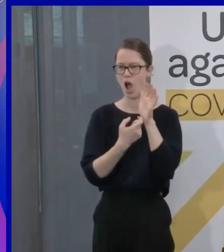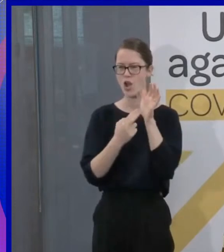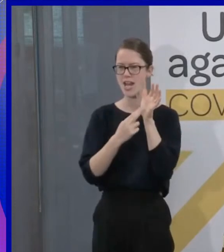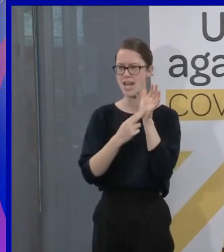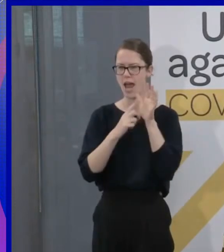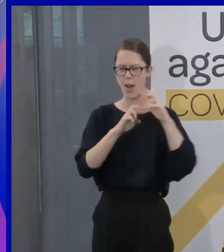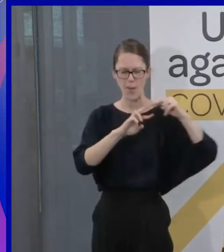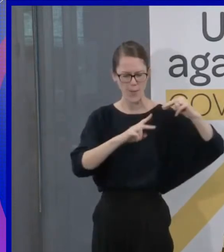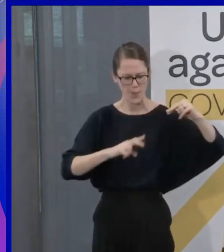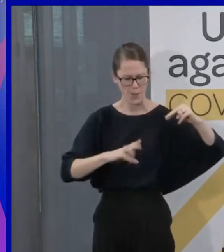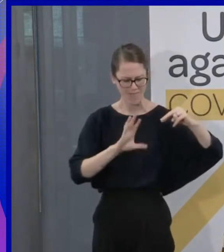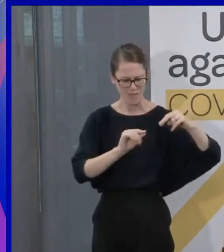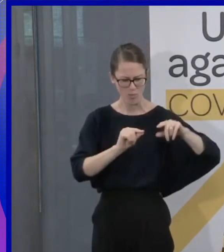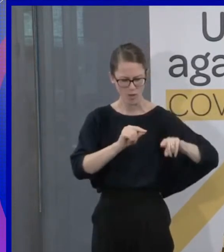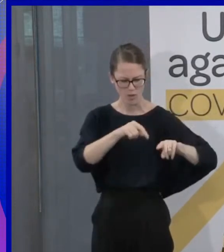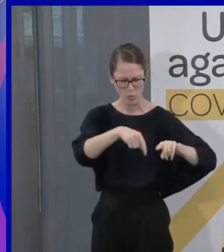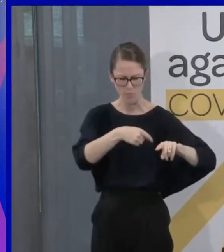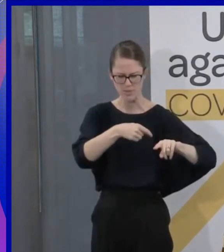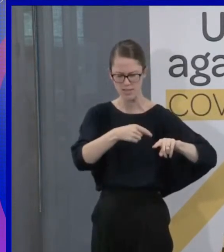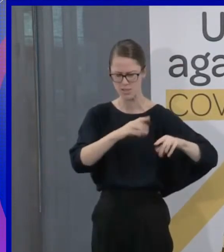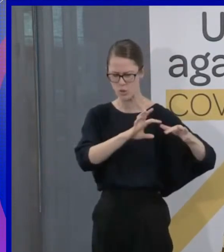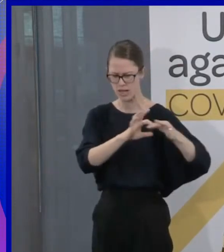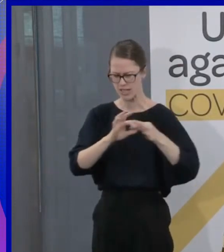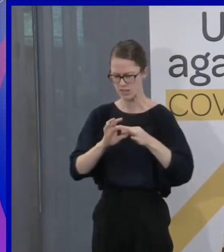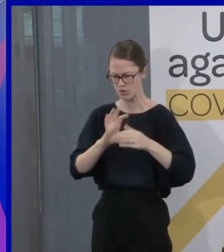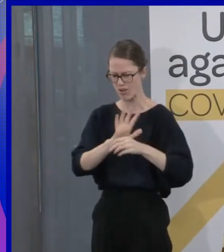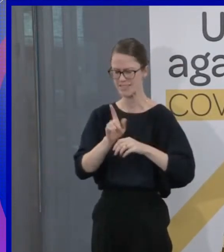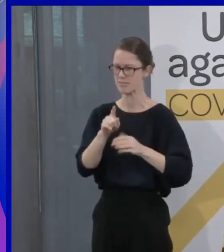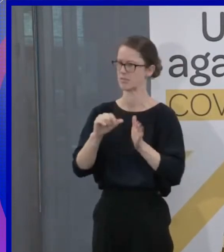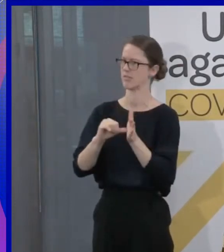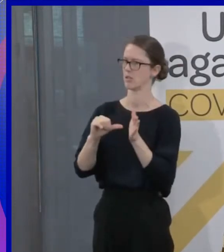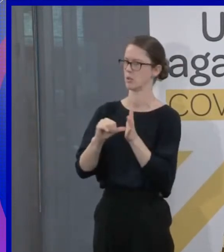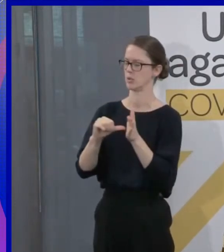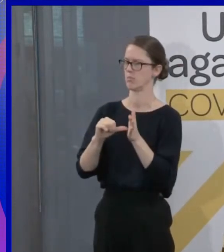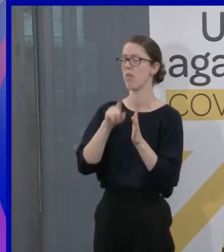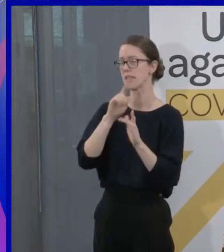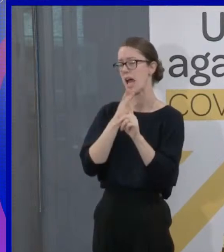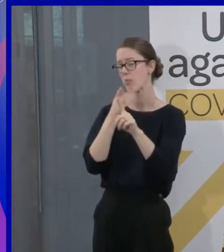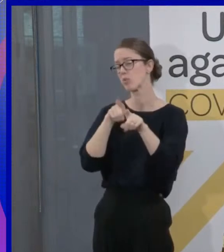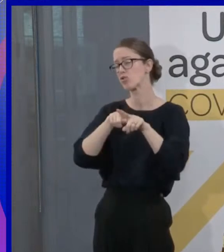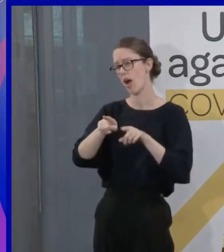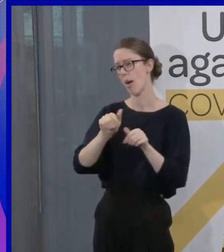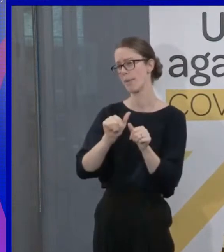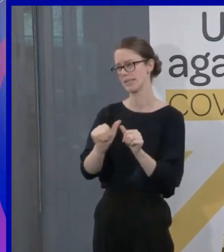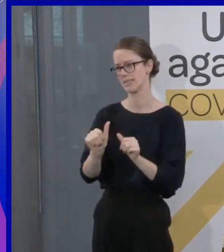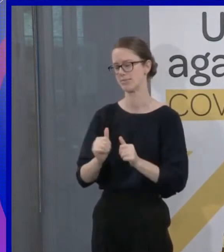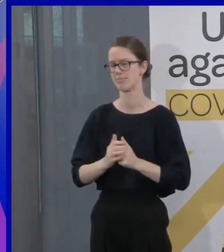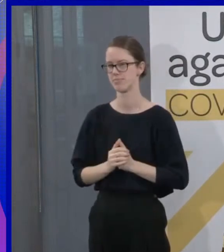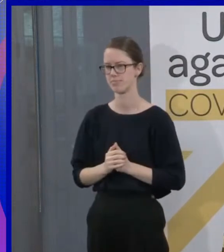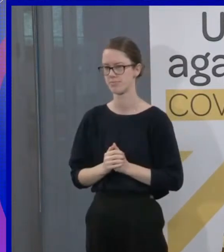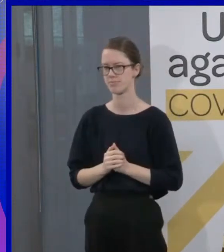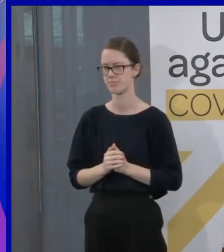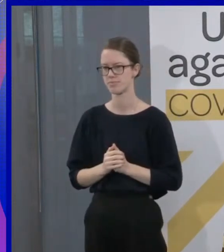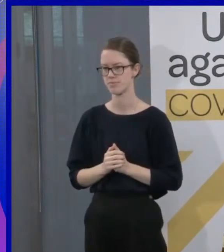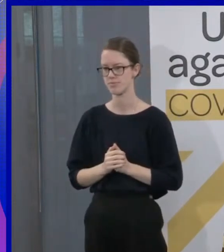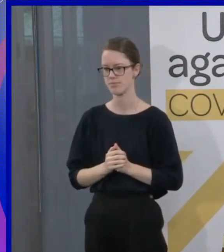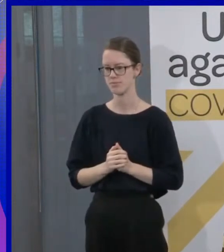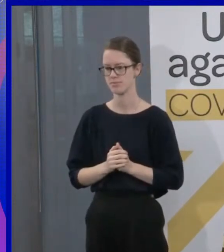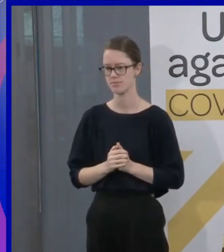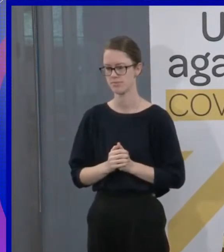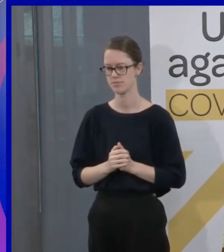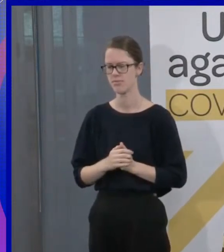environmental swabs, which can then be genome sequencing, but obviously that is the aim if we possibly can. On a related